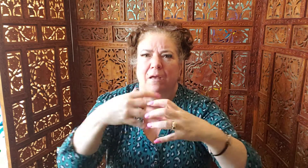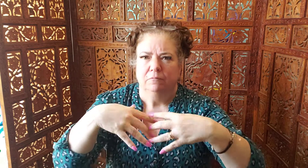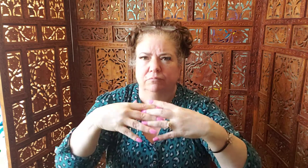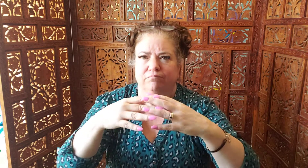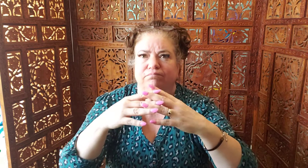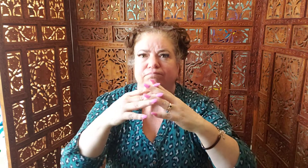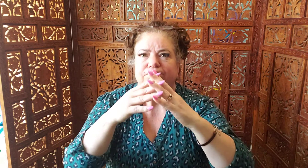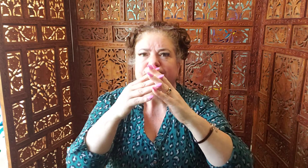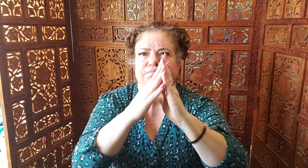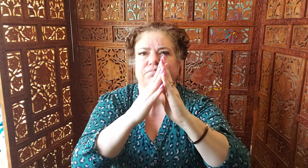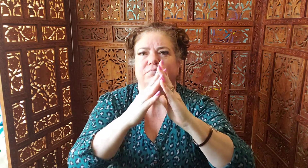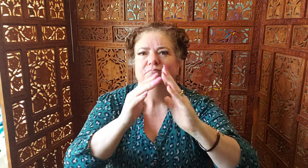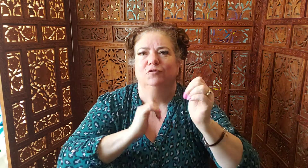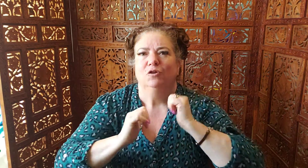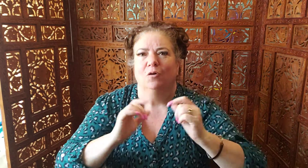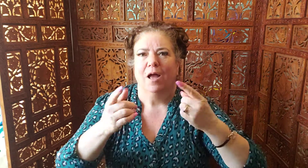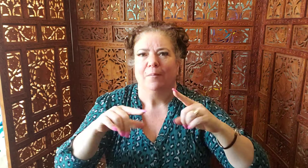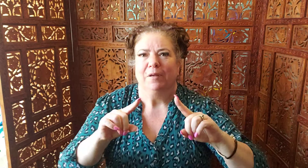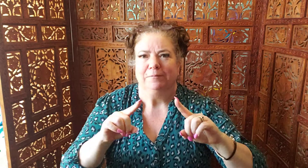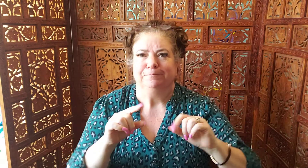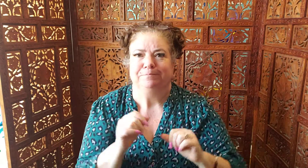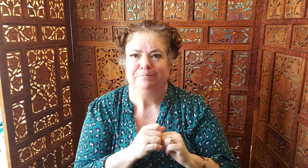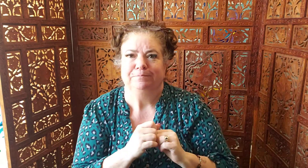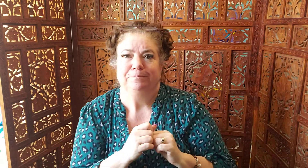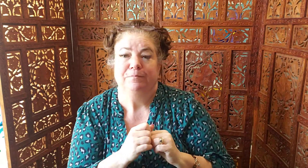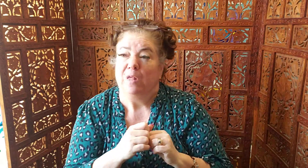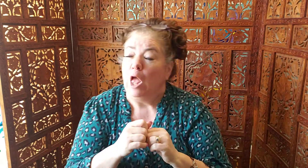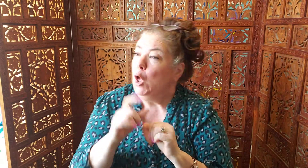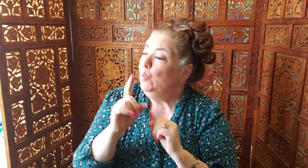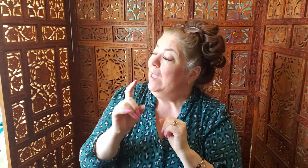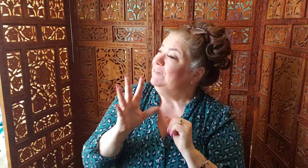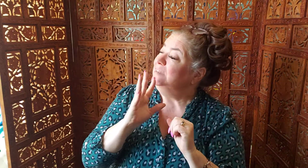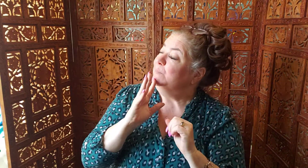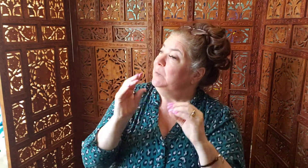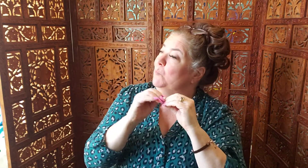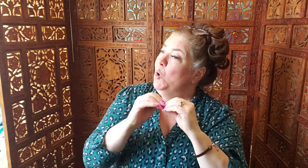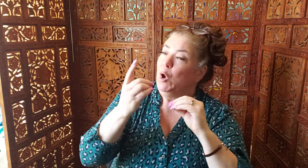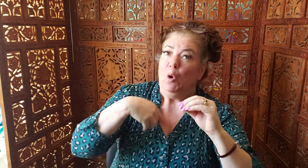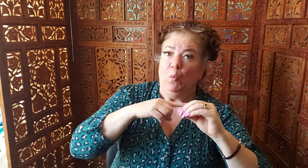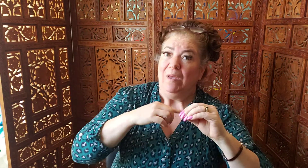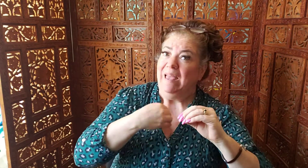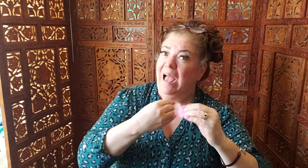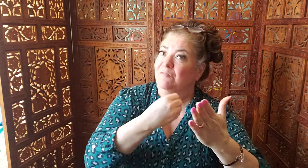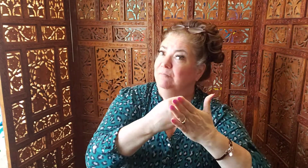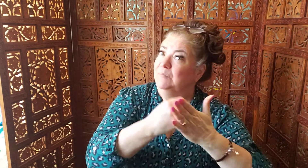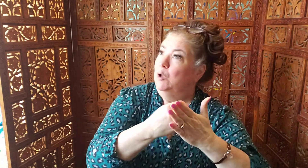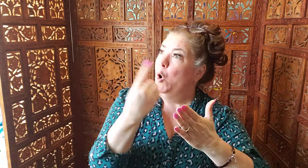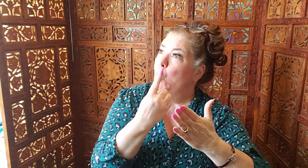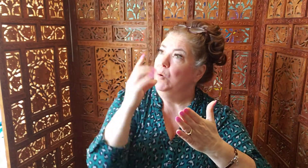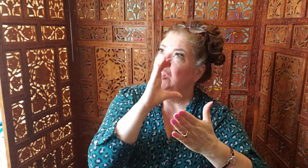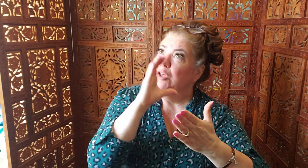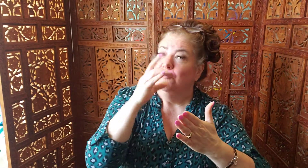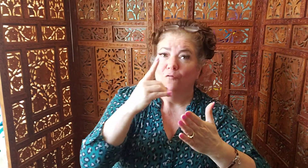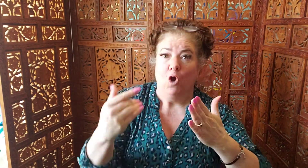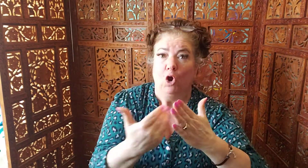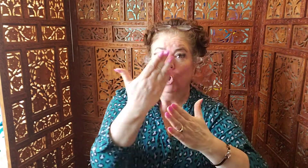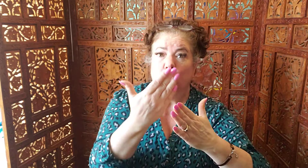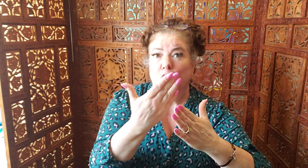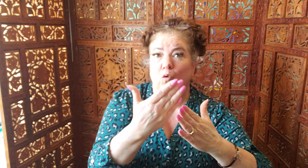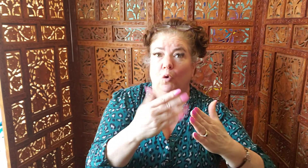very impressive people. Well, we must speak further. My family has a foundation, and we're always looking for new projects. Bit by bit, putting